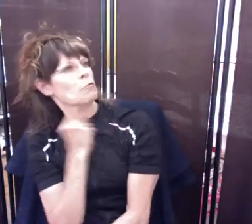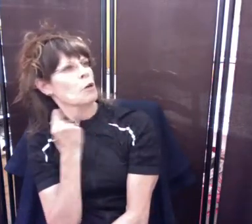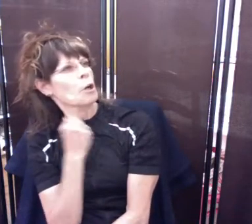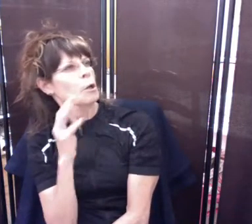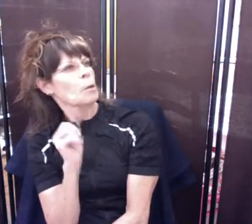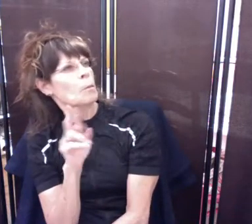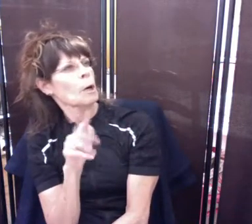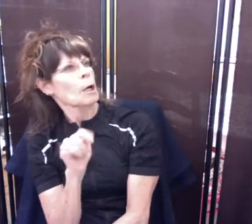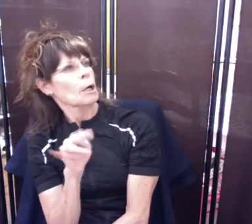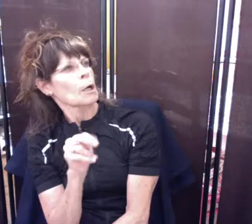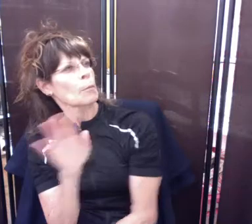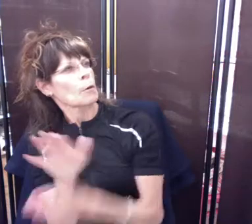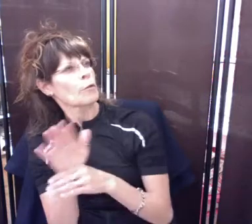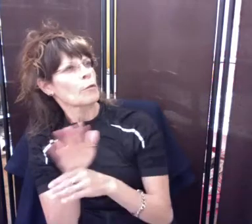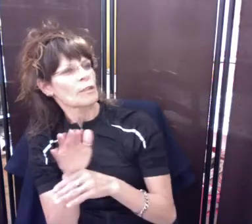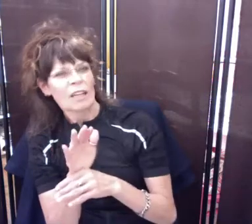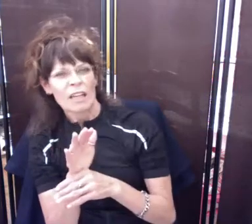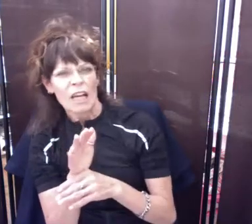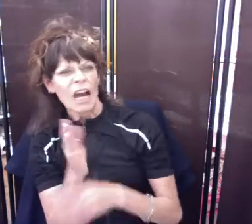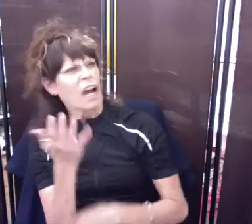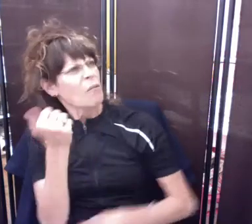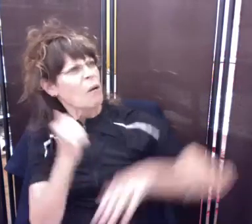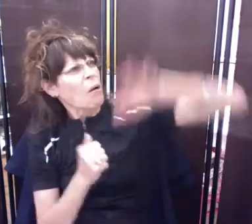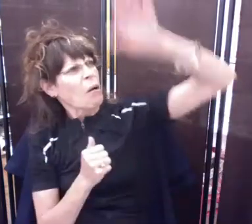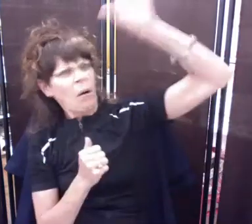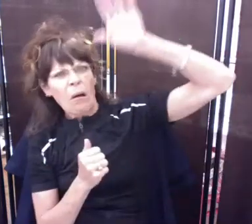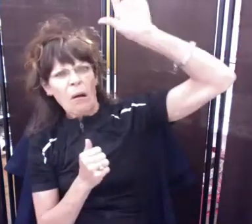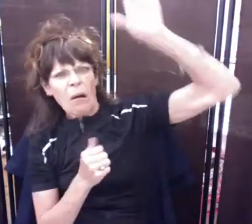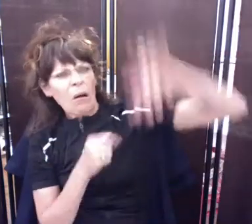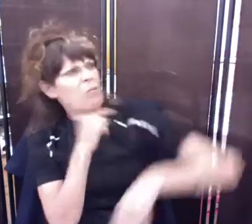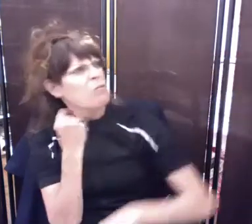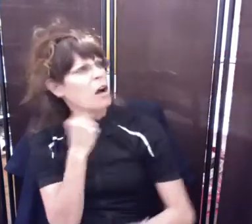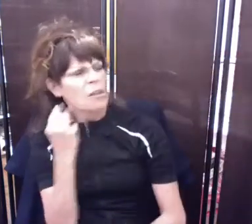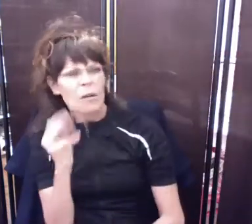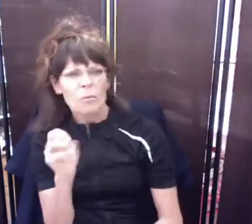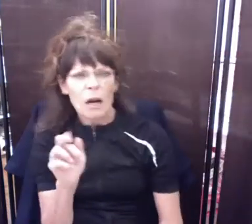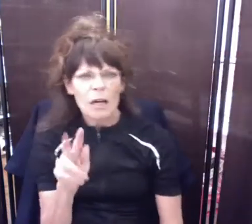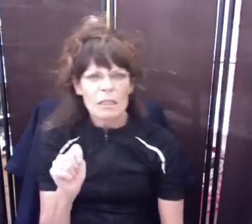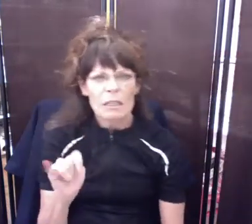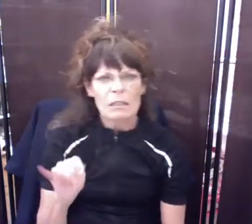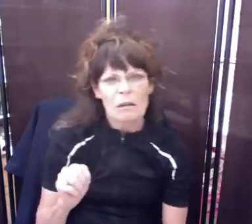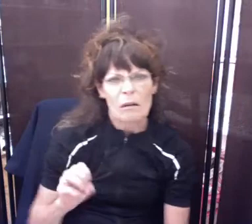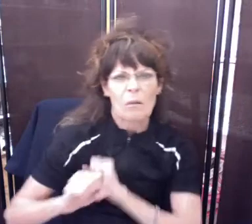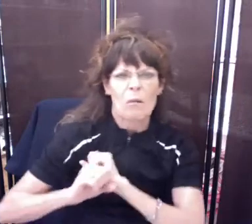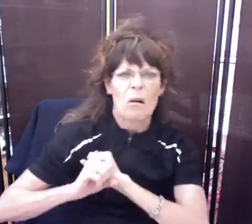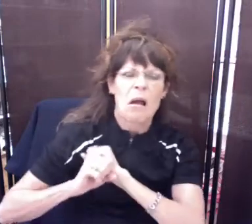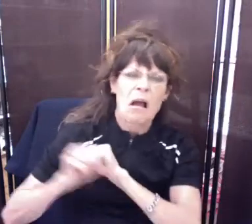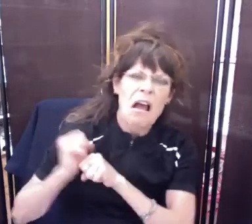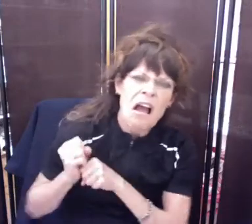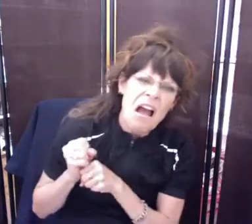my hand. I wanted to critique Father Martin. So I'd go into this 20-minute rant, about Father Martin doesn't